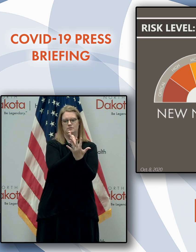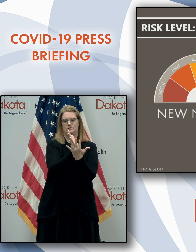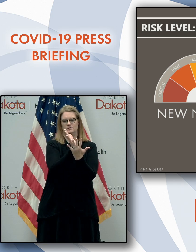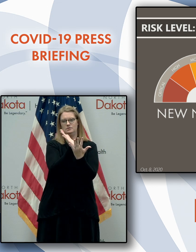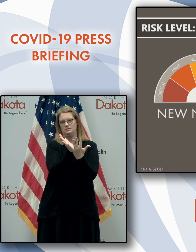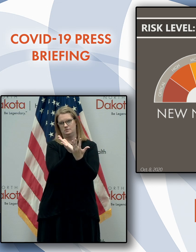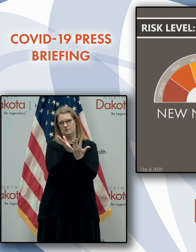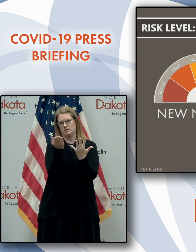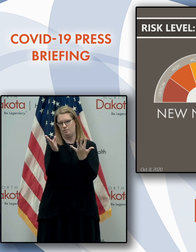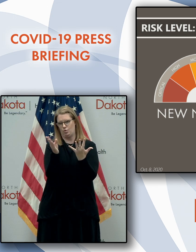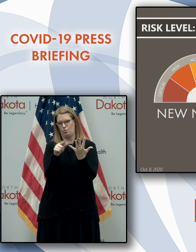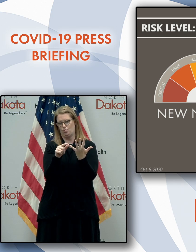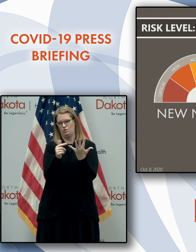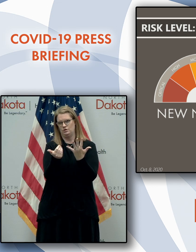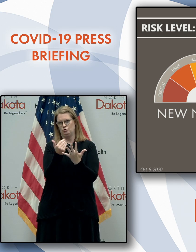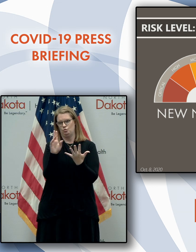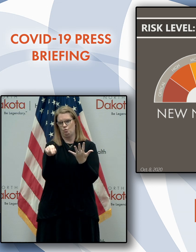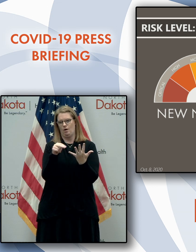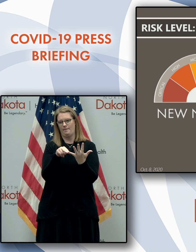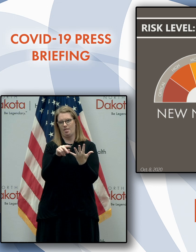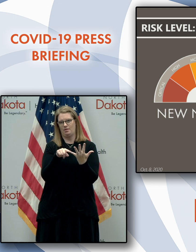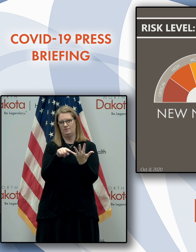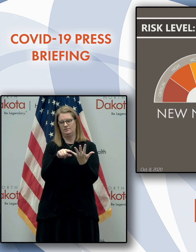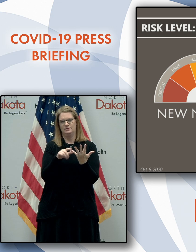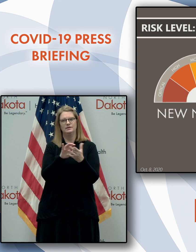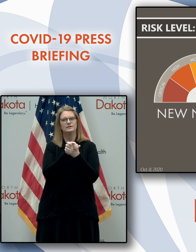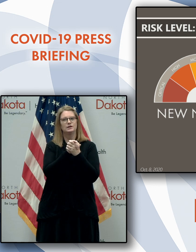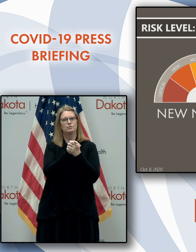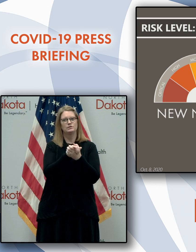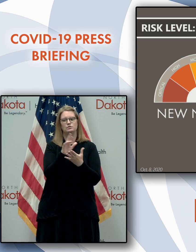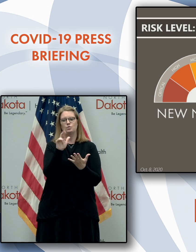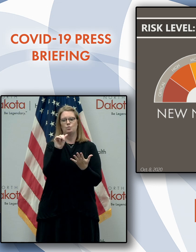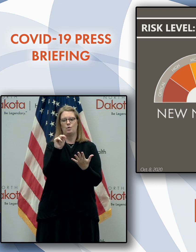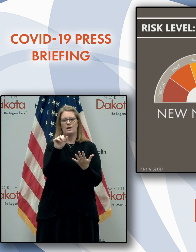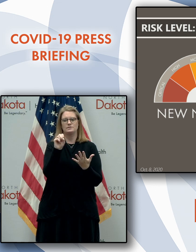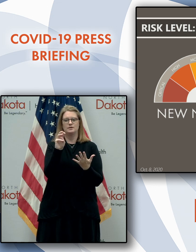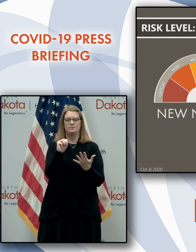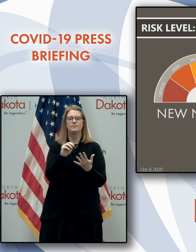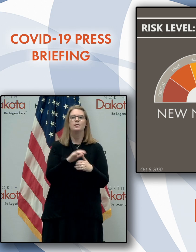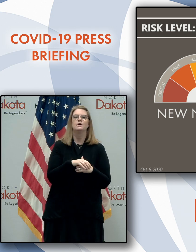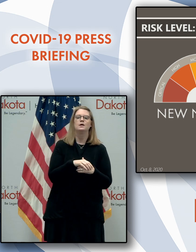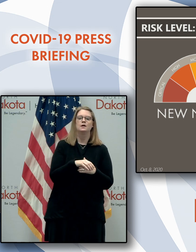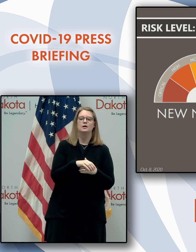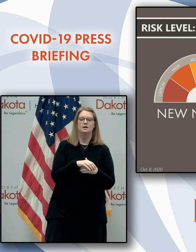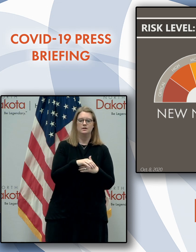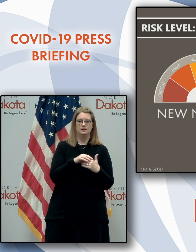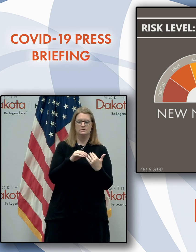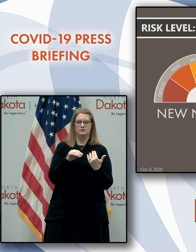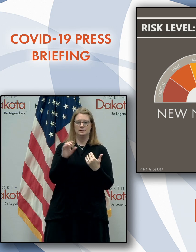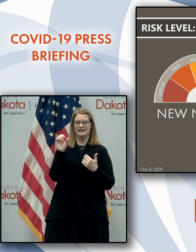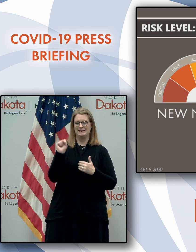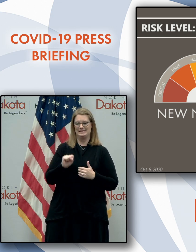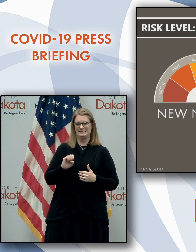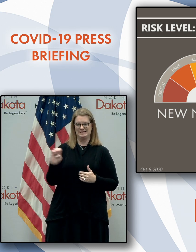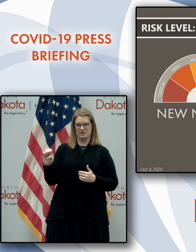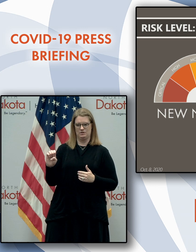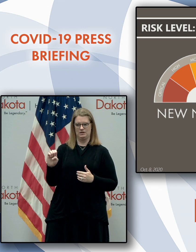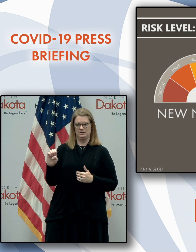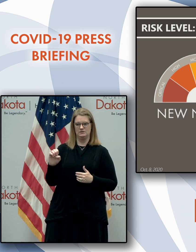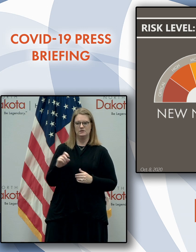level or green down to the new normal. So congratulations to Ransom County. In the southeast part of the